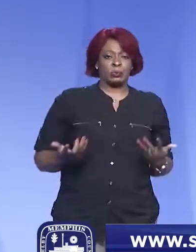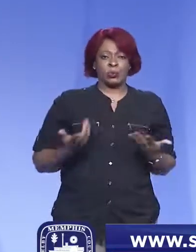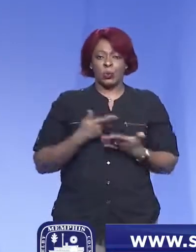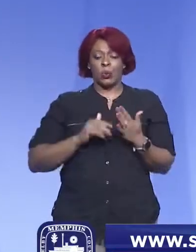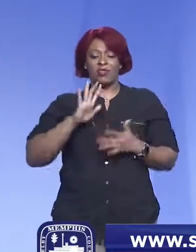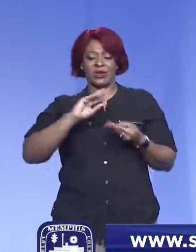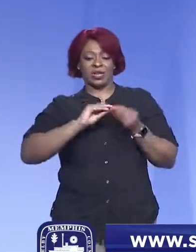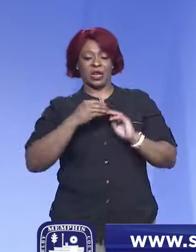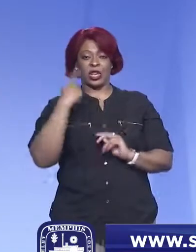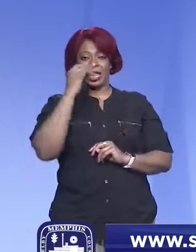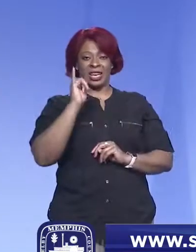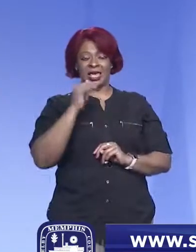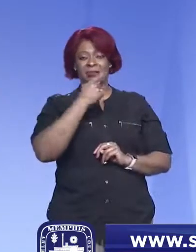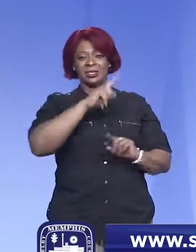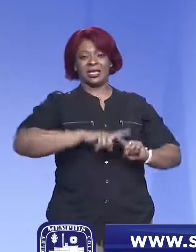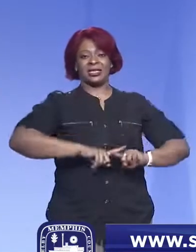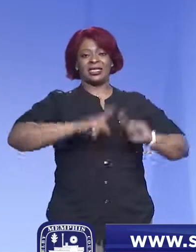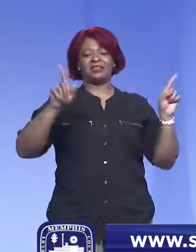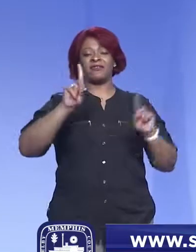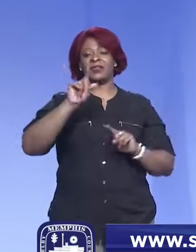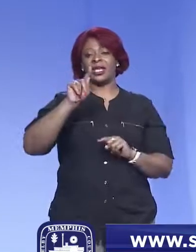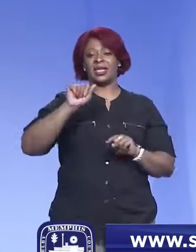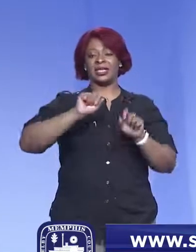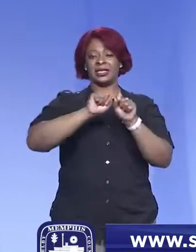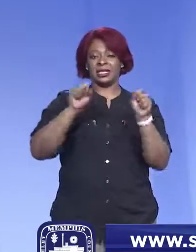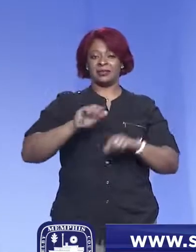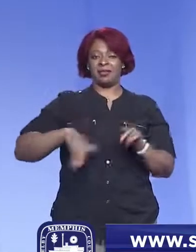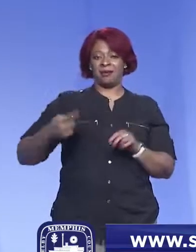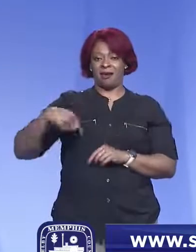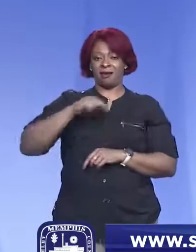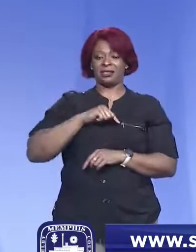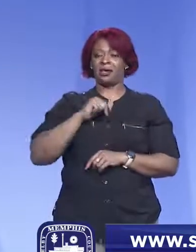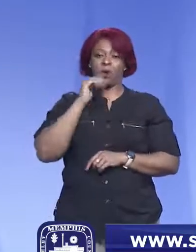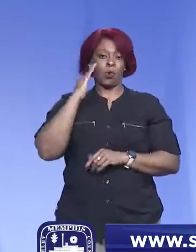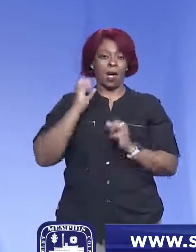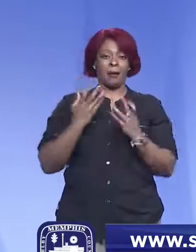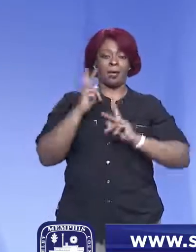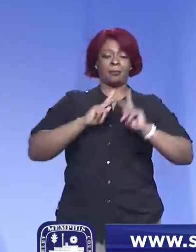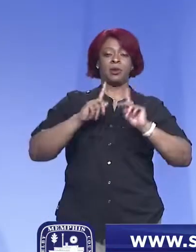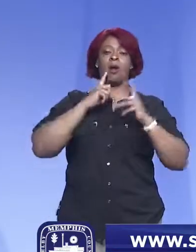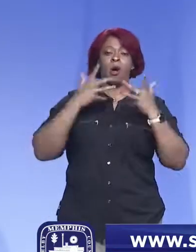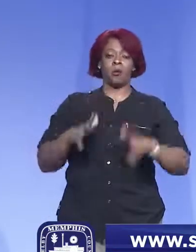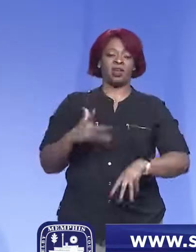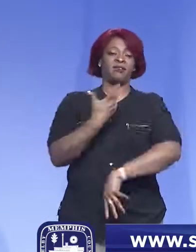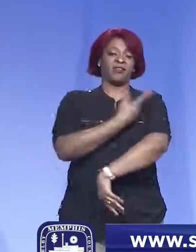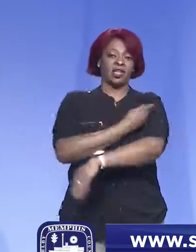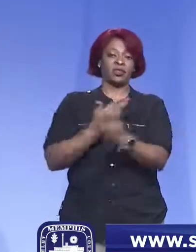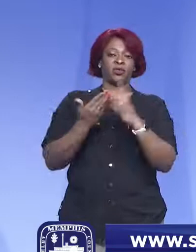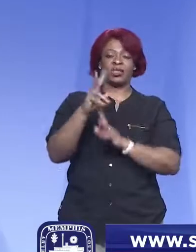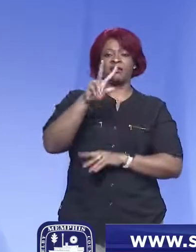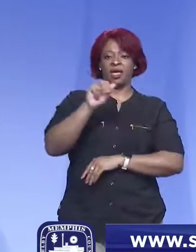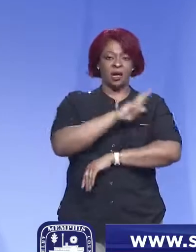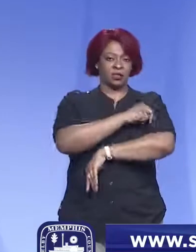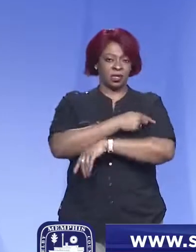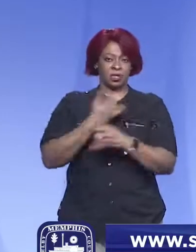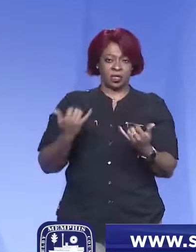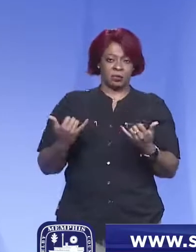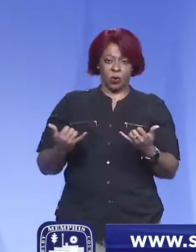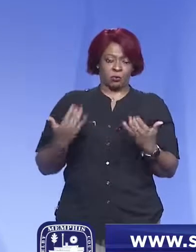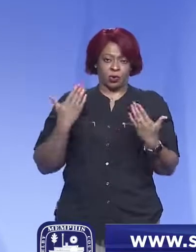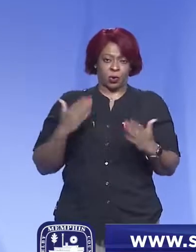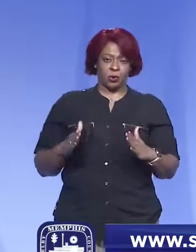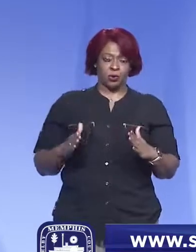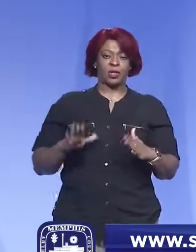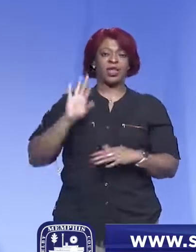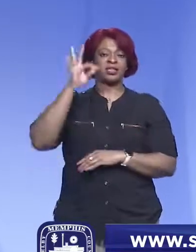their data is because they're in a different data system. And so I don't know how many people have been vaccinated through the VA system at this point. It's